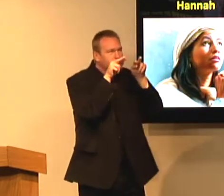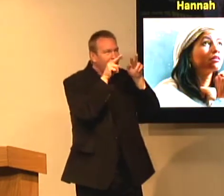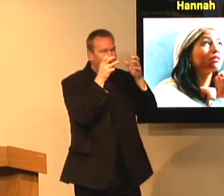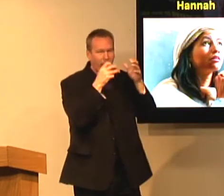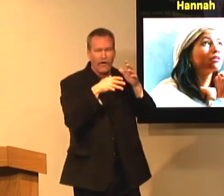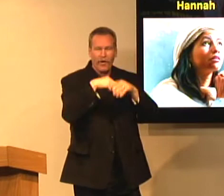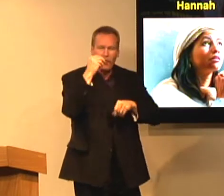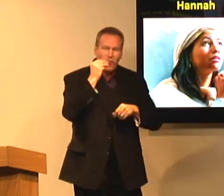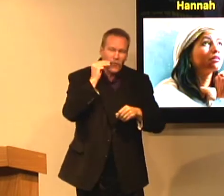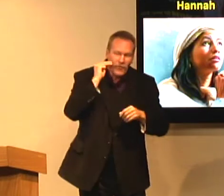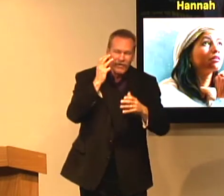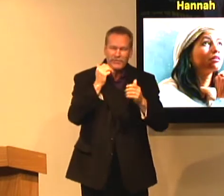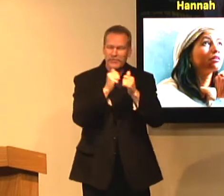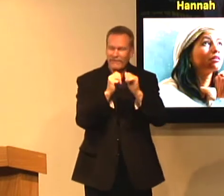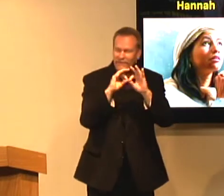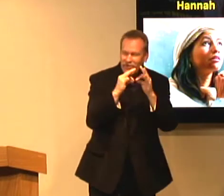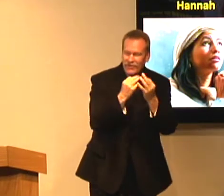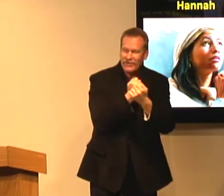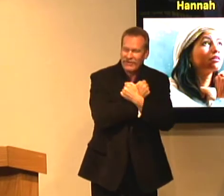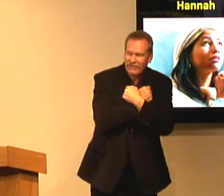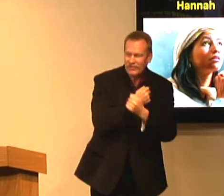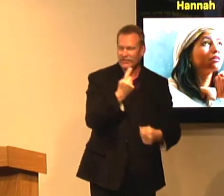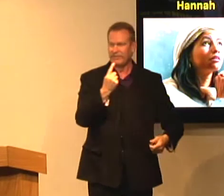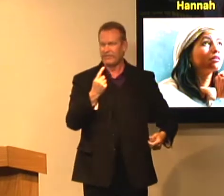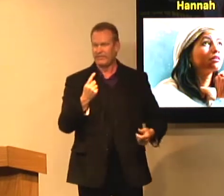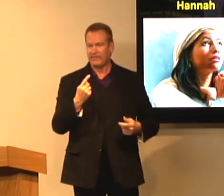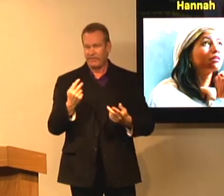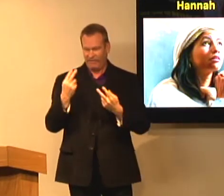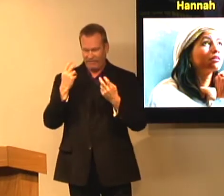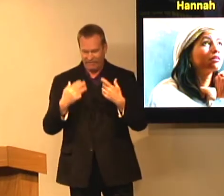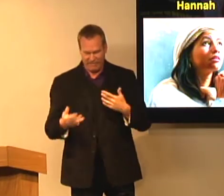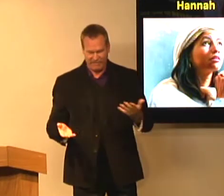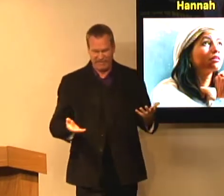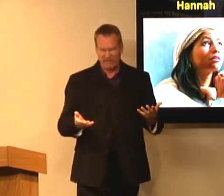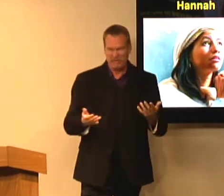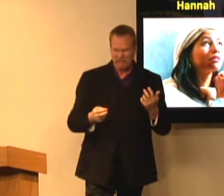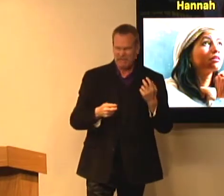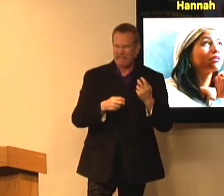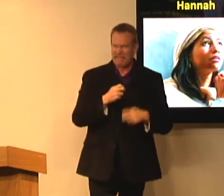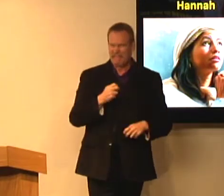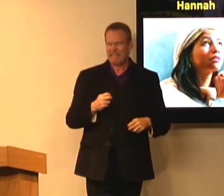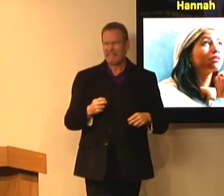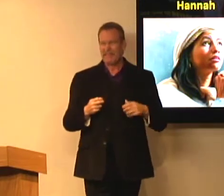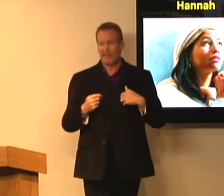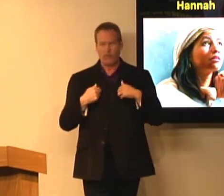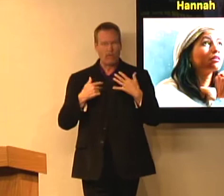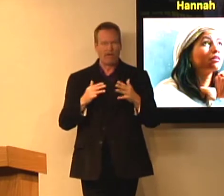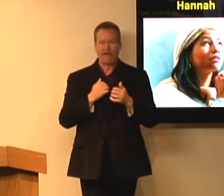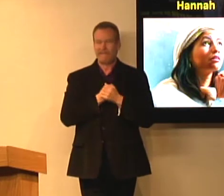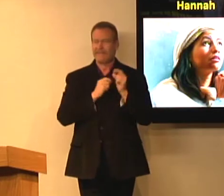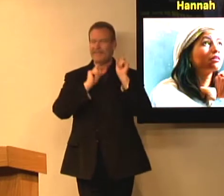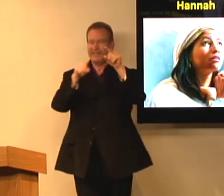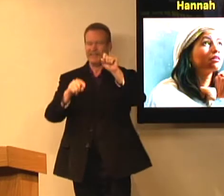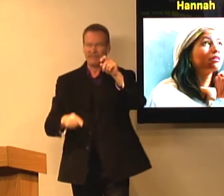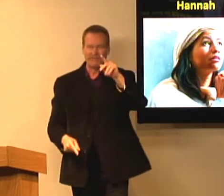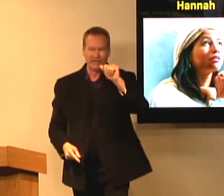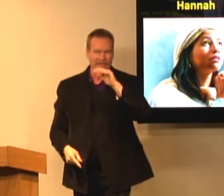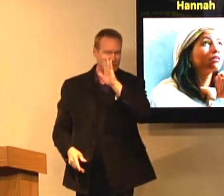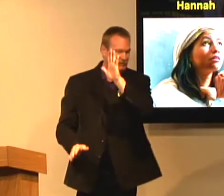do I get? And then you see the one that makes eye contact with you. You want the perfect pet to bring back to your family. It's tough. I